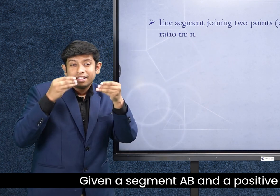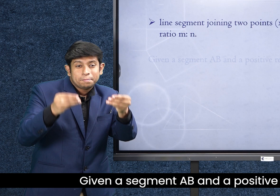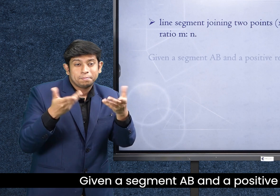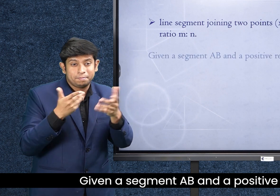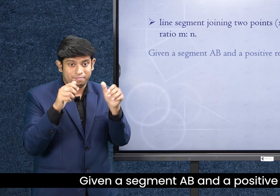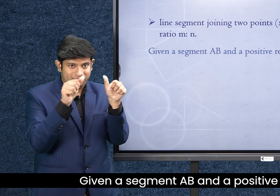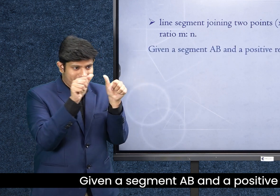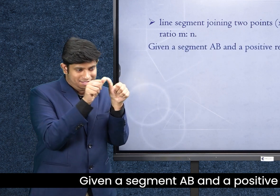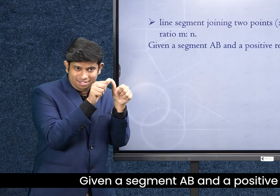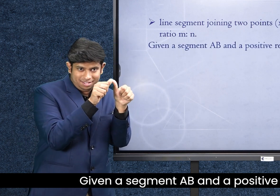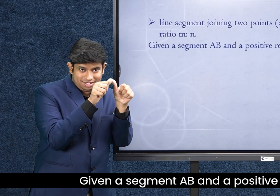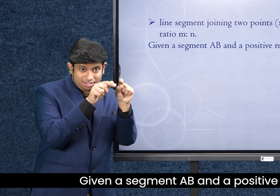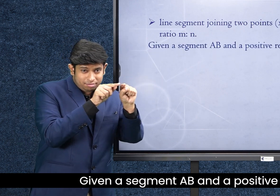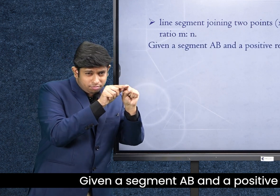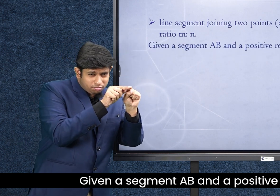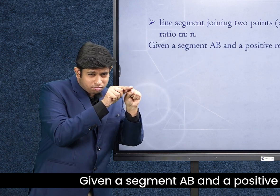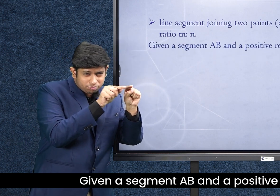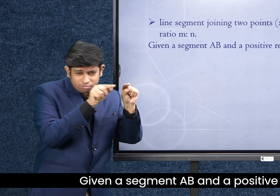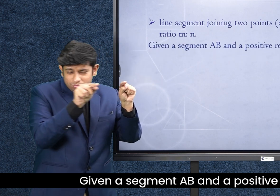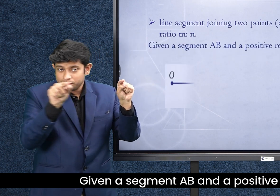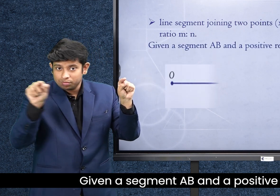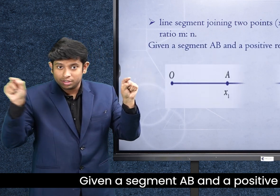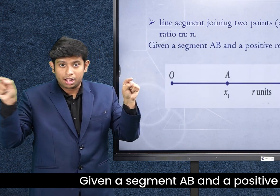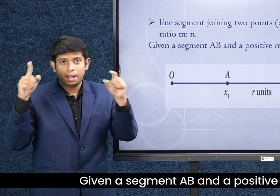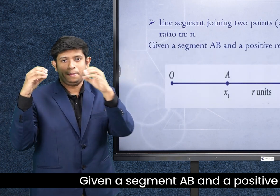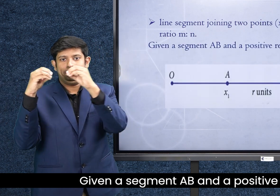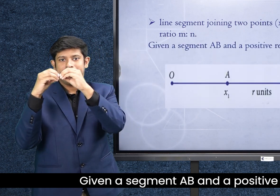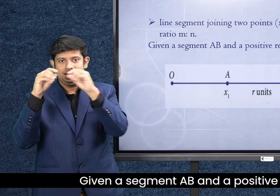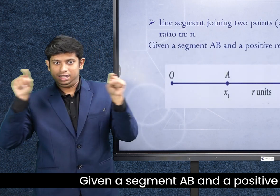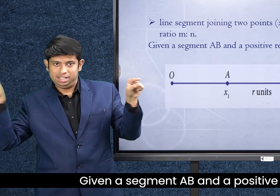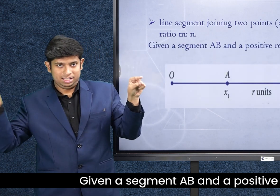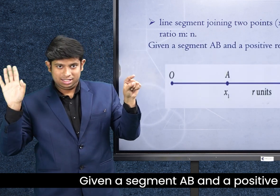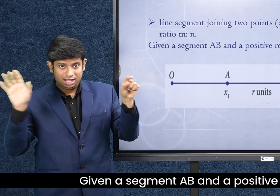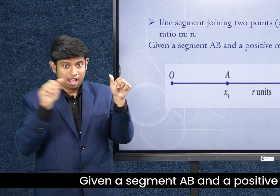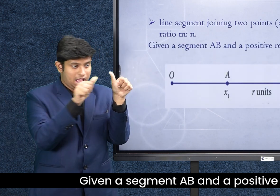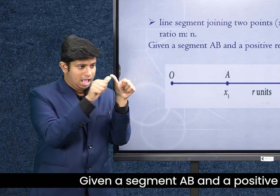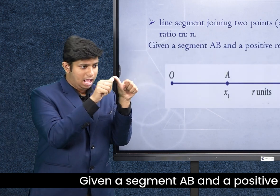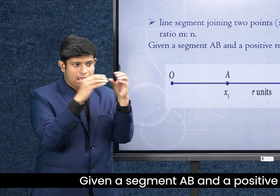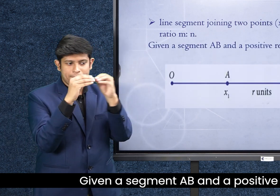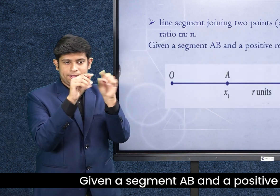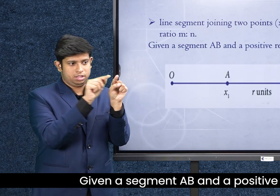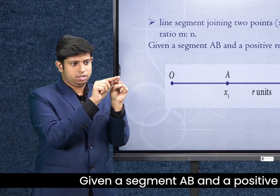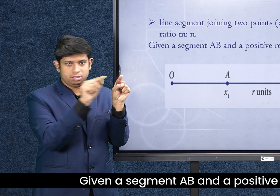Given a segment AB and a positive real number r,